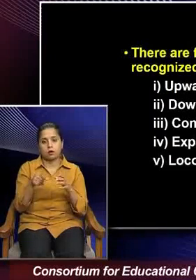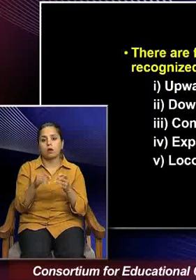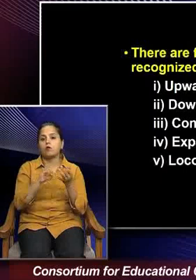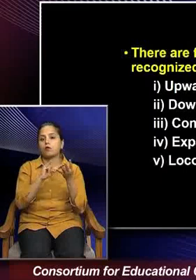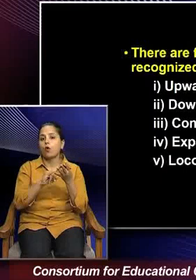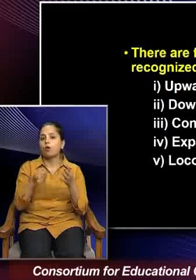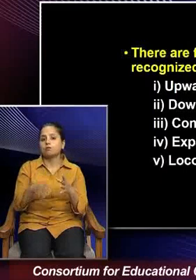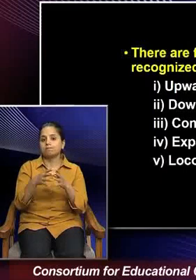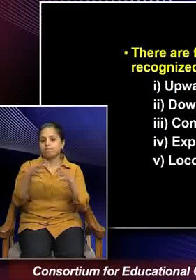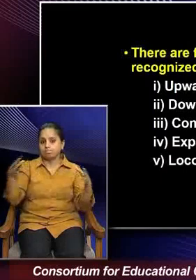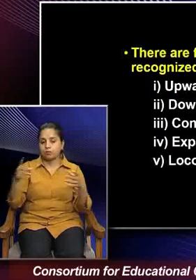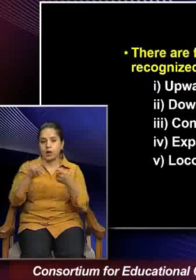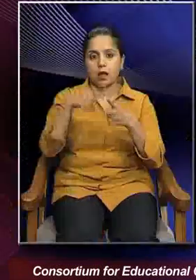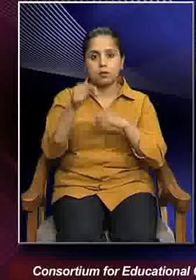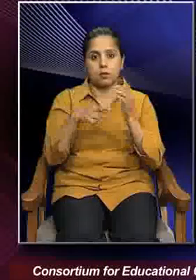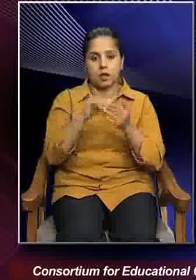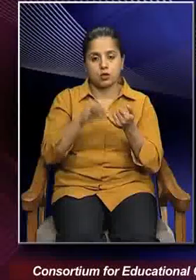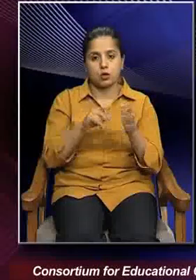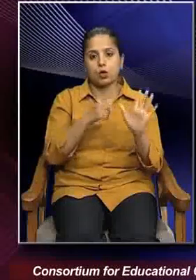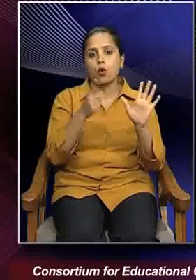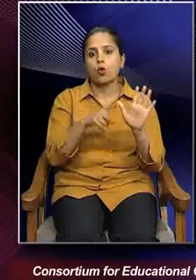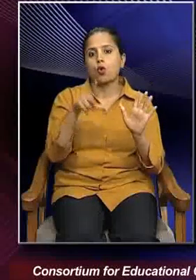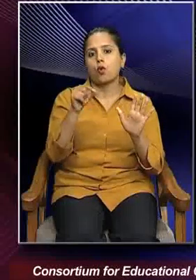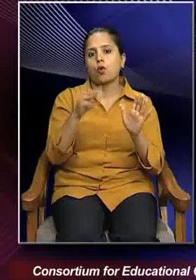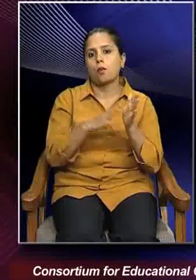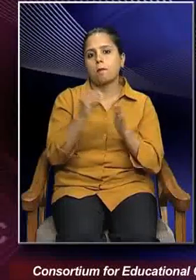expansion, and locomotion.